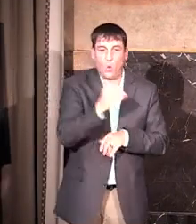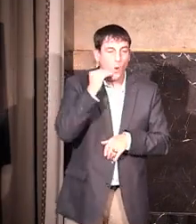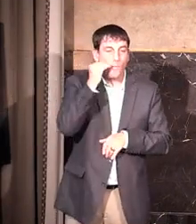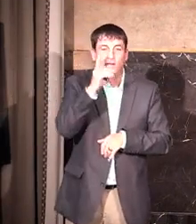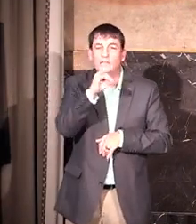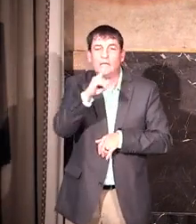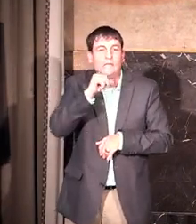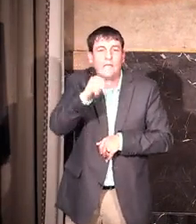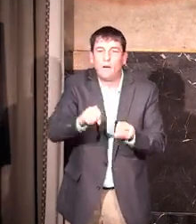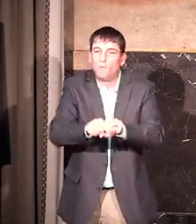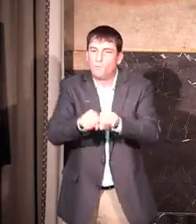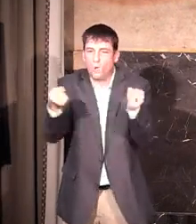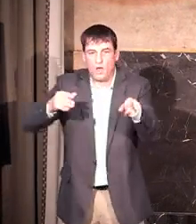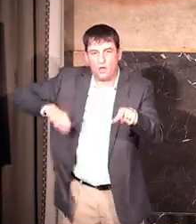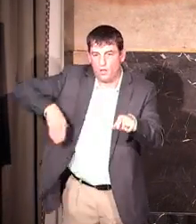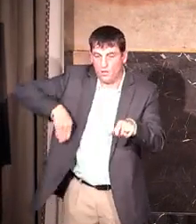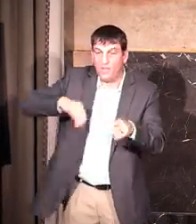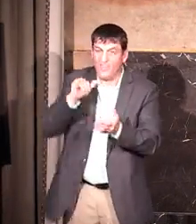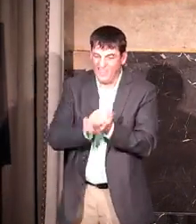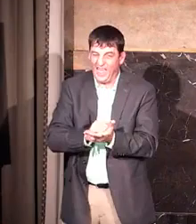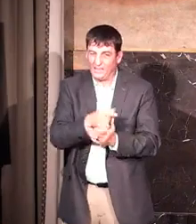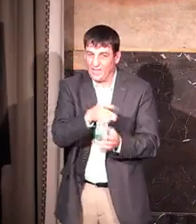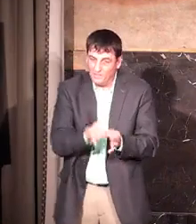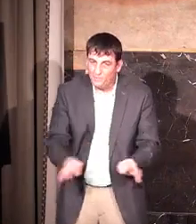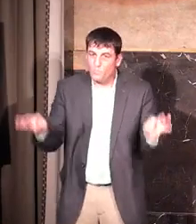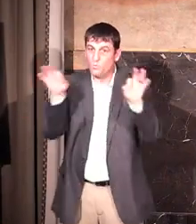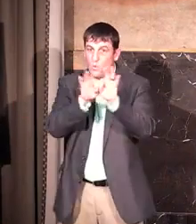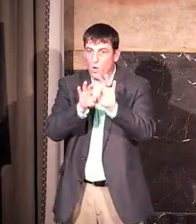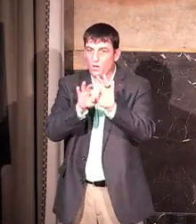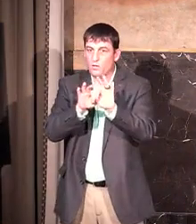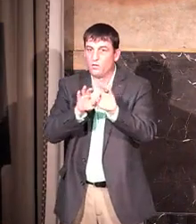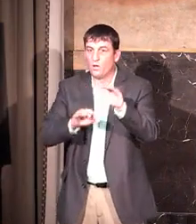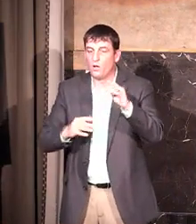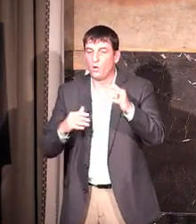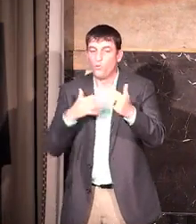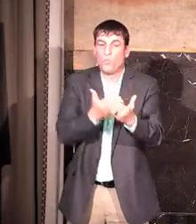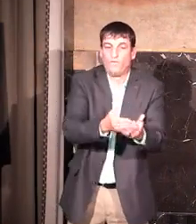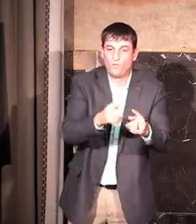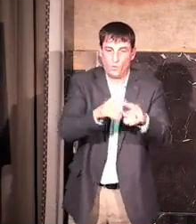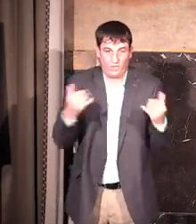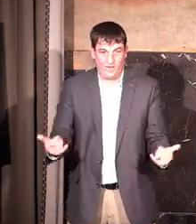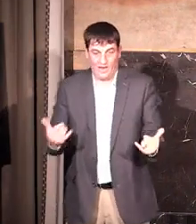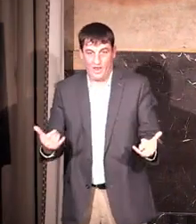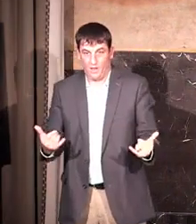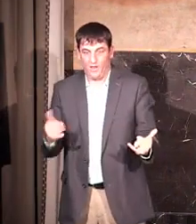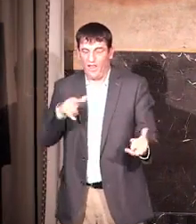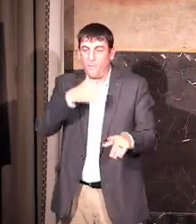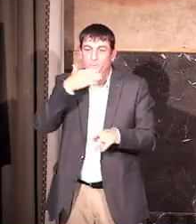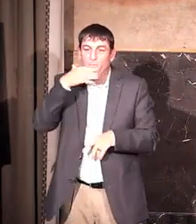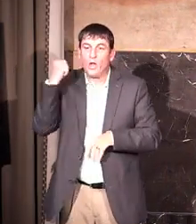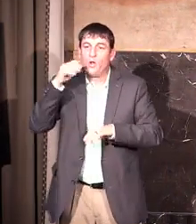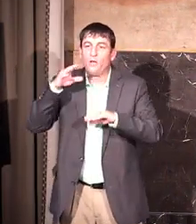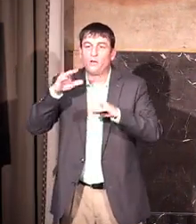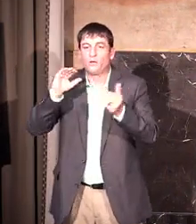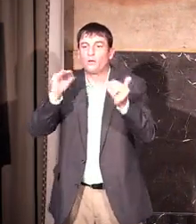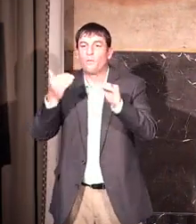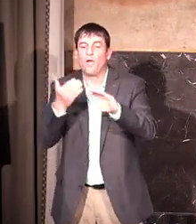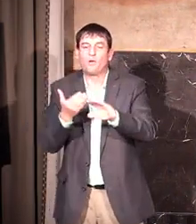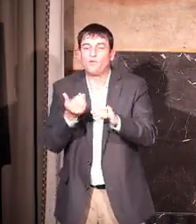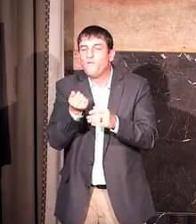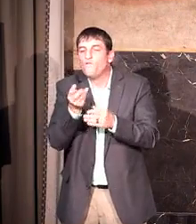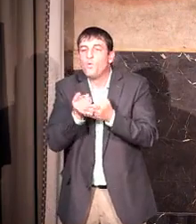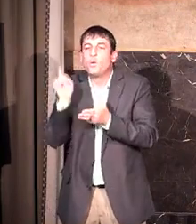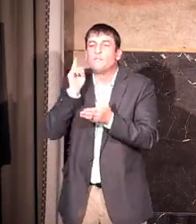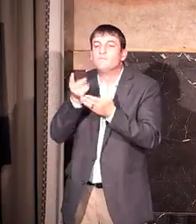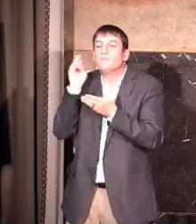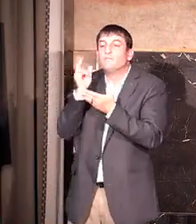been critical to getting us to where we are today. Which is so much better than we were just a few weeks ago,